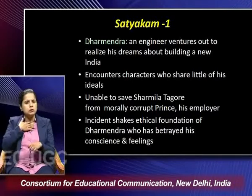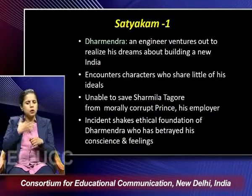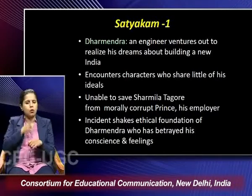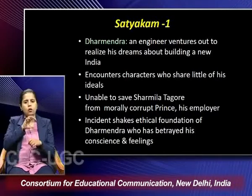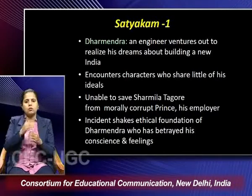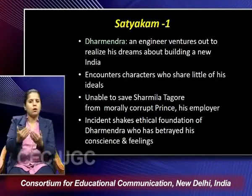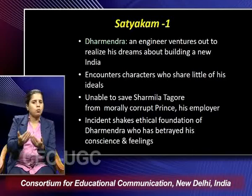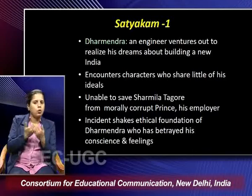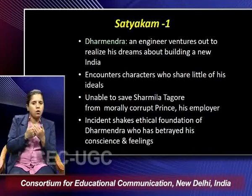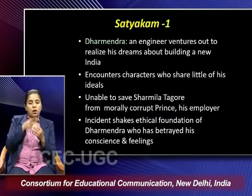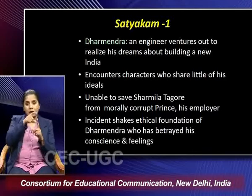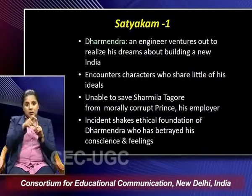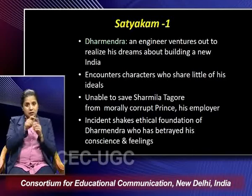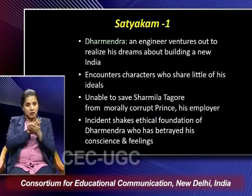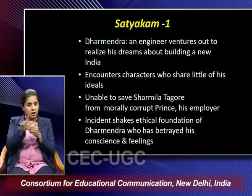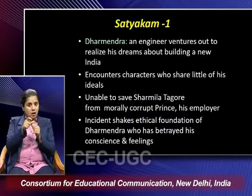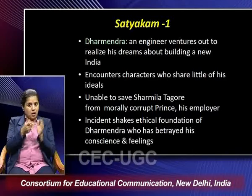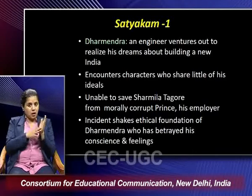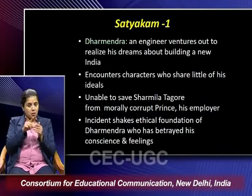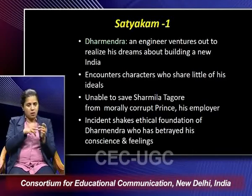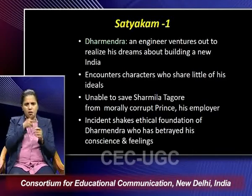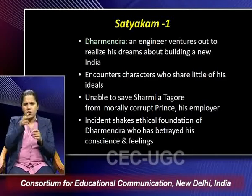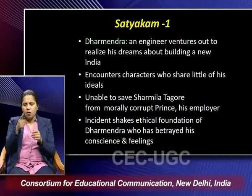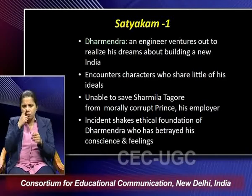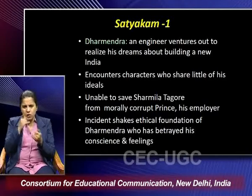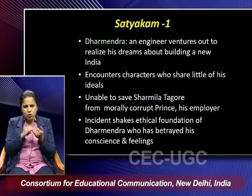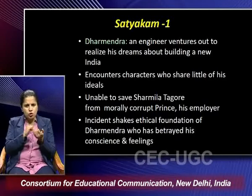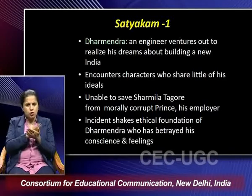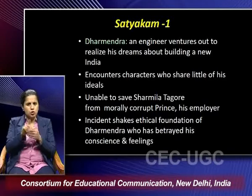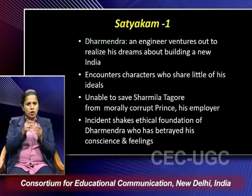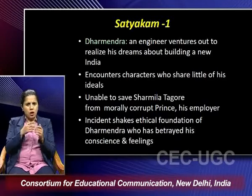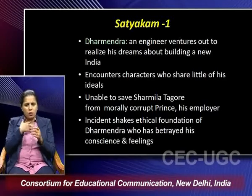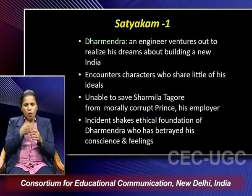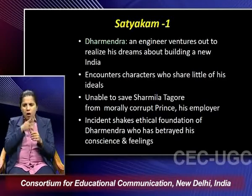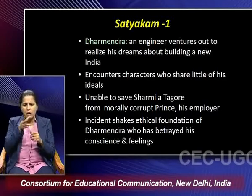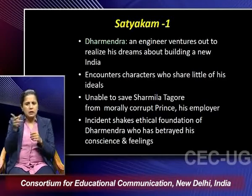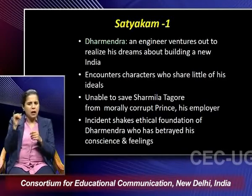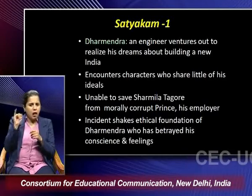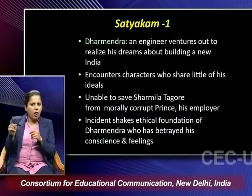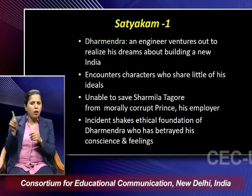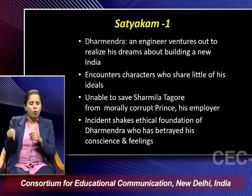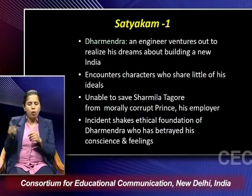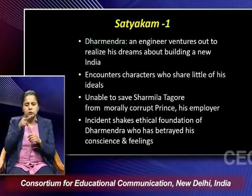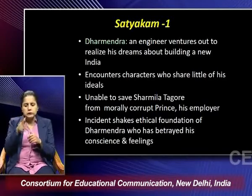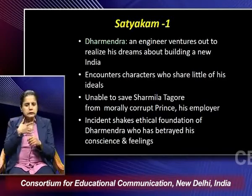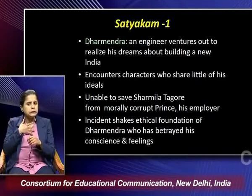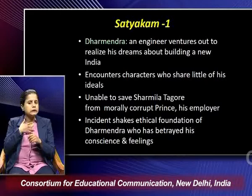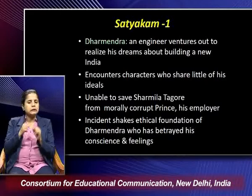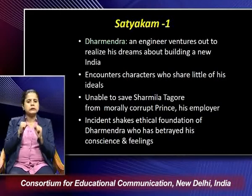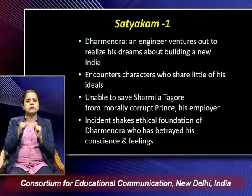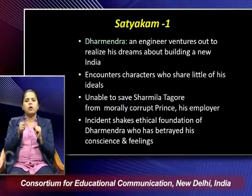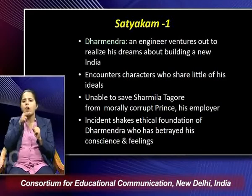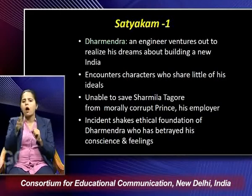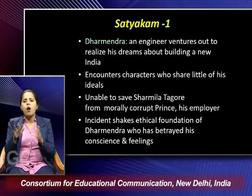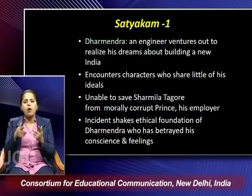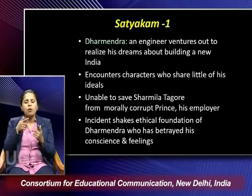Dharmendra was not able to save Sharmila Tagore from the morally corrupt employer, and this incident